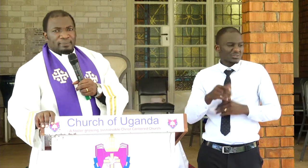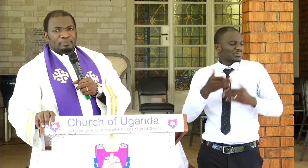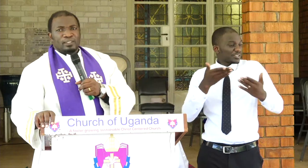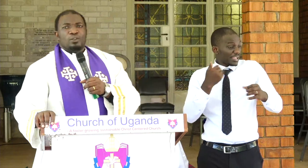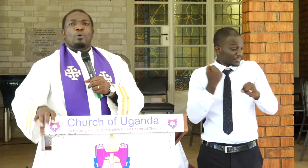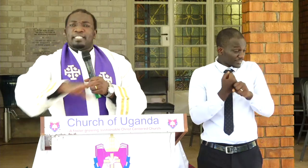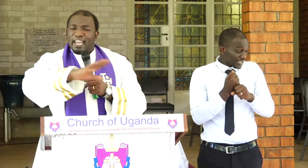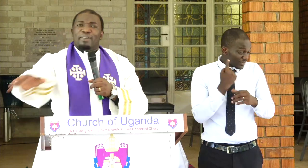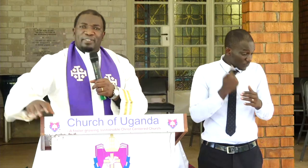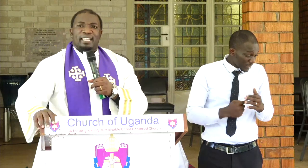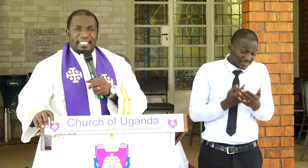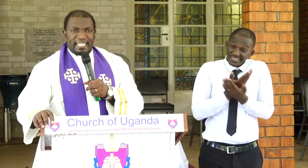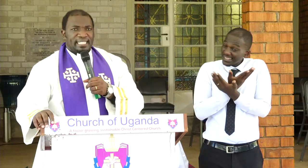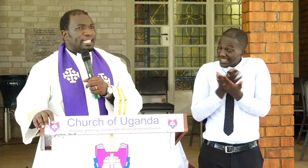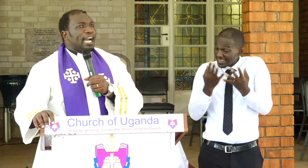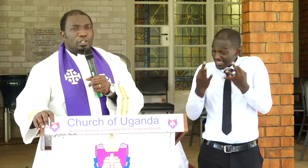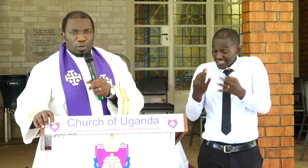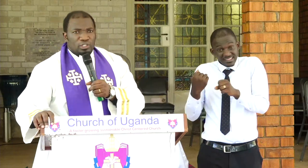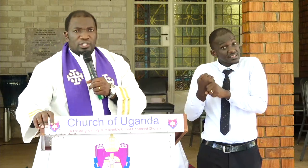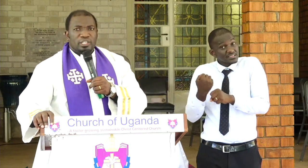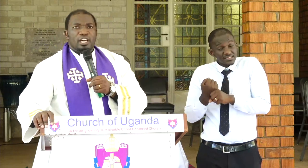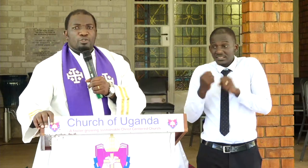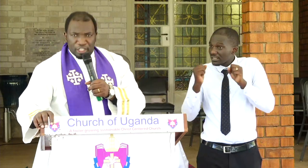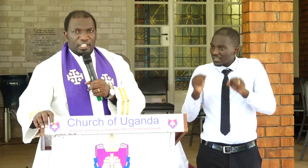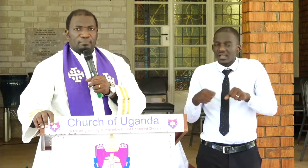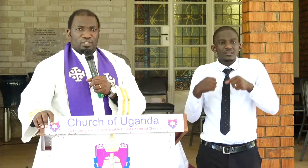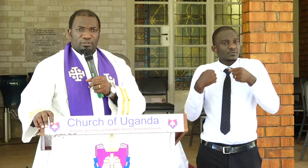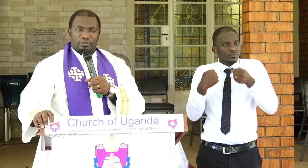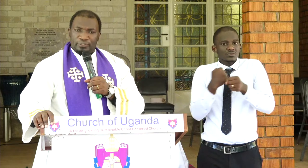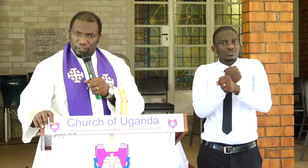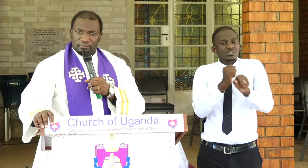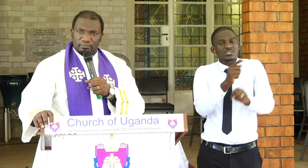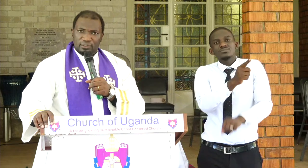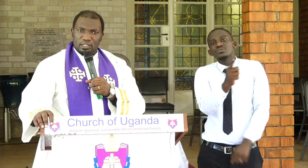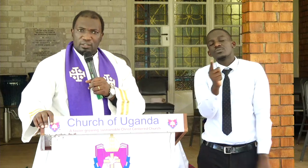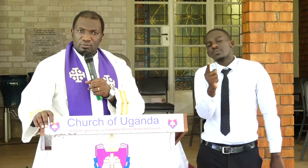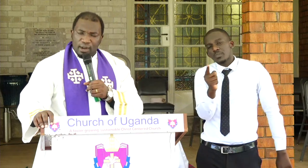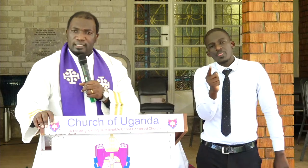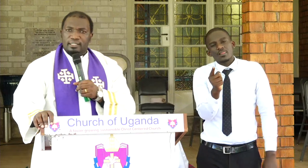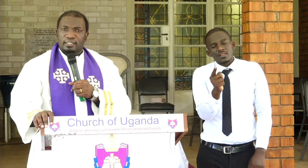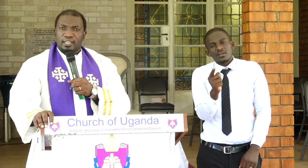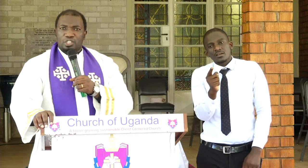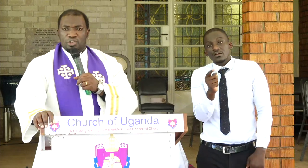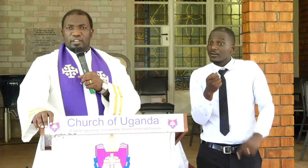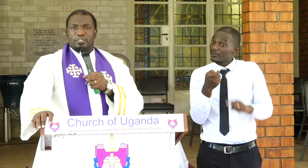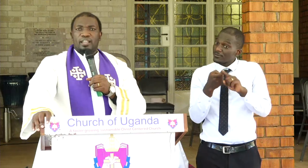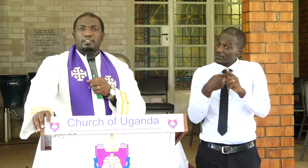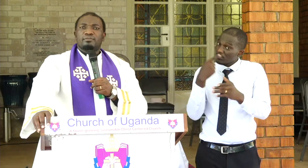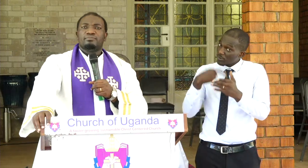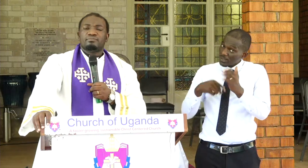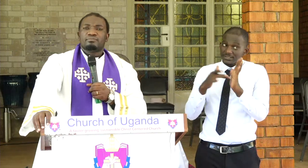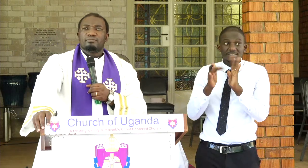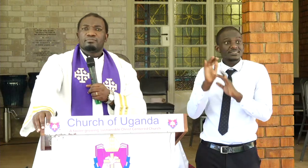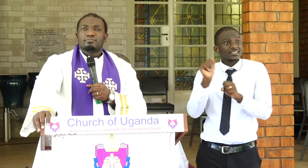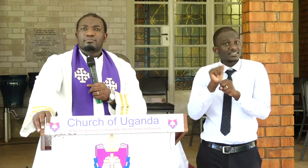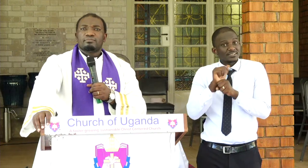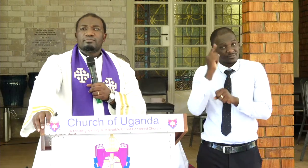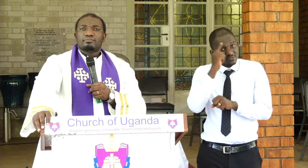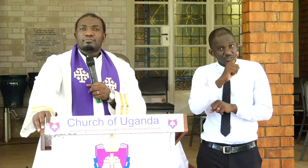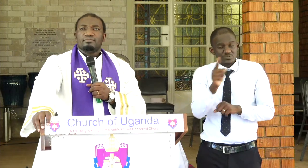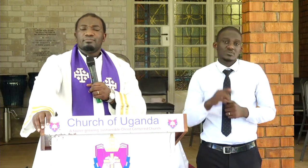what, whatever they did, cannot redeem you from what you have done.